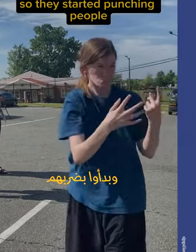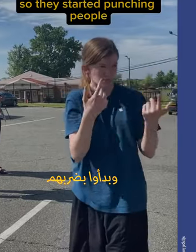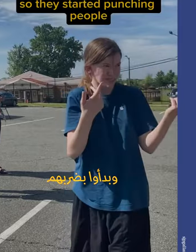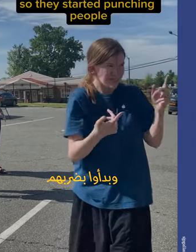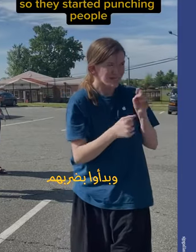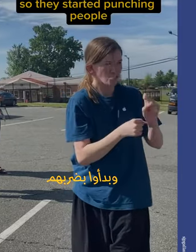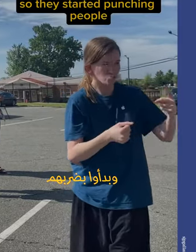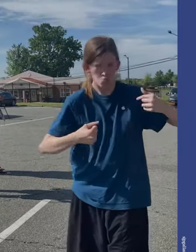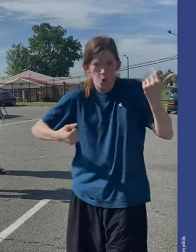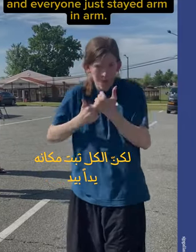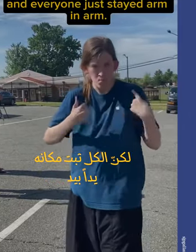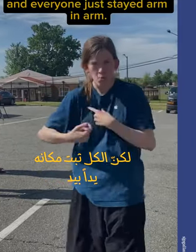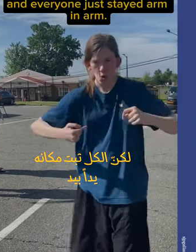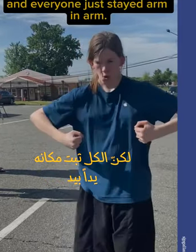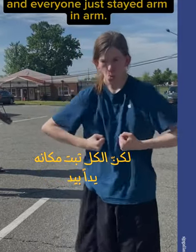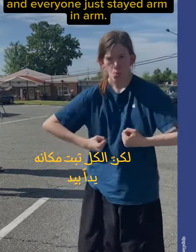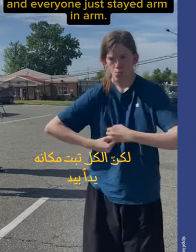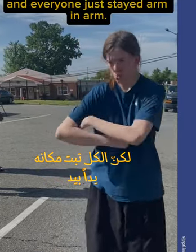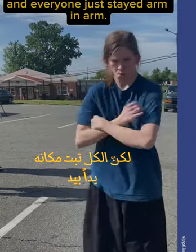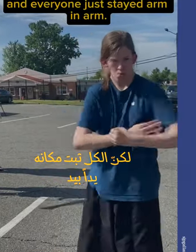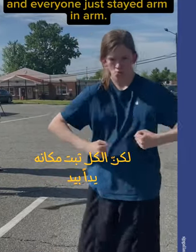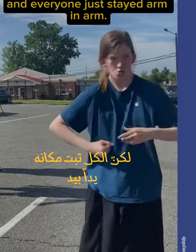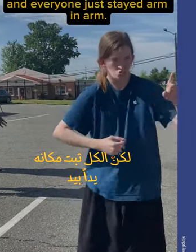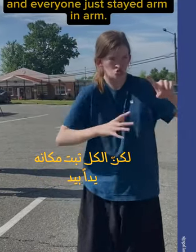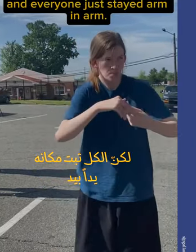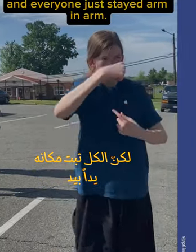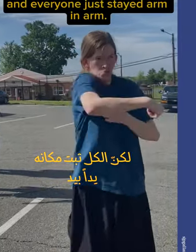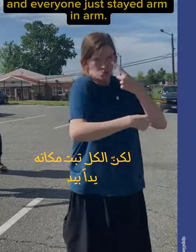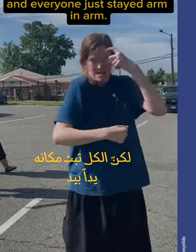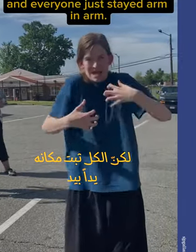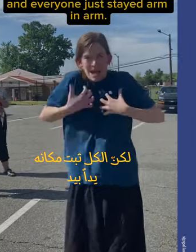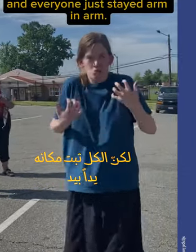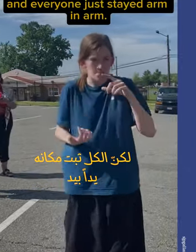punching people. And everyone just stayed arm in arm.